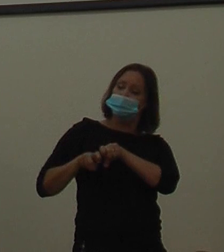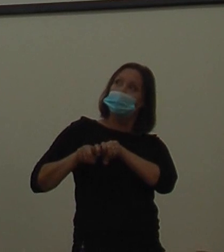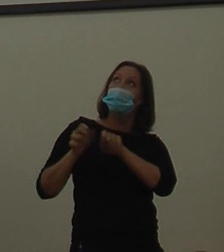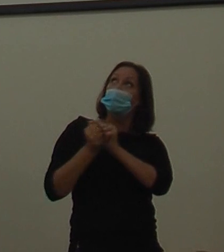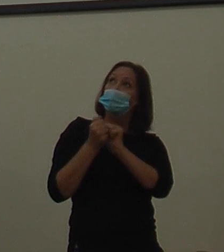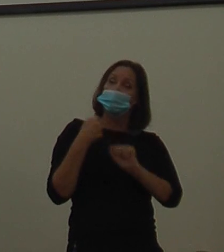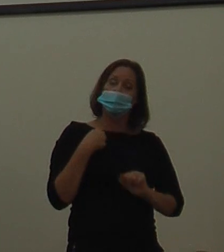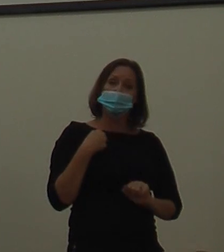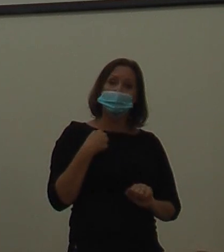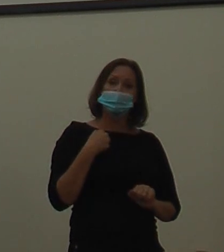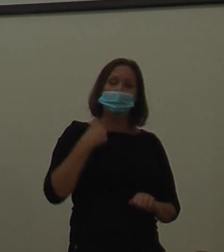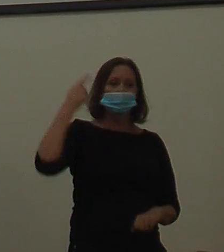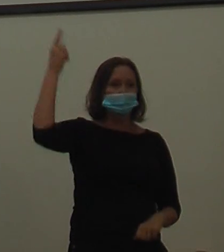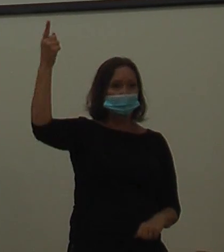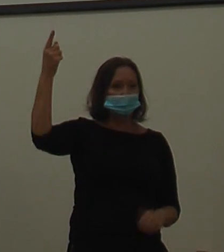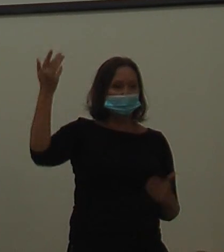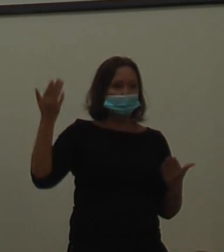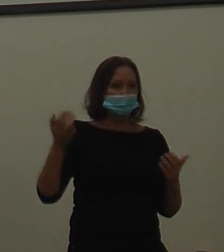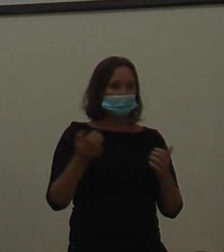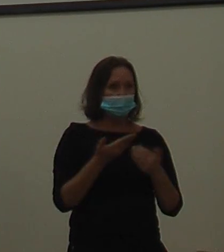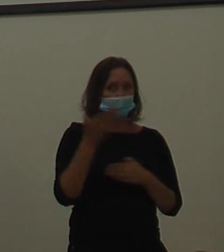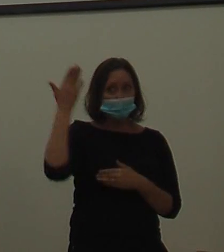He says He's there.